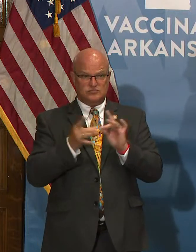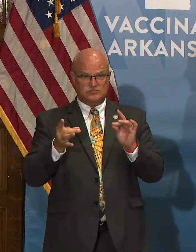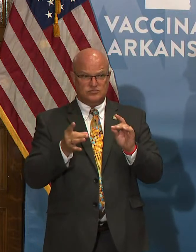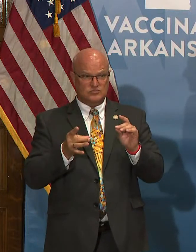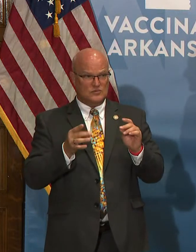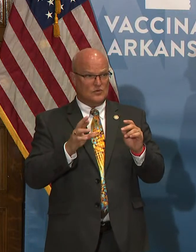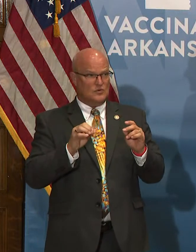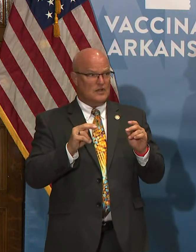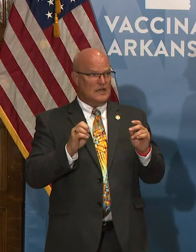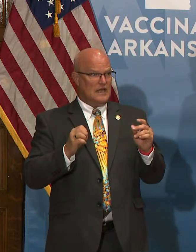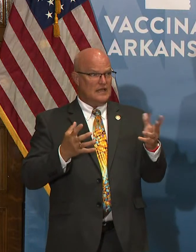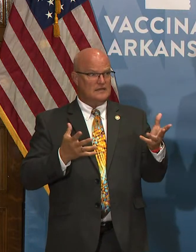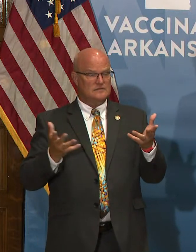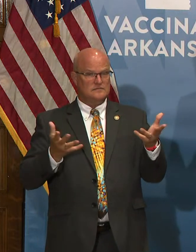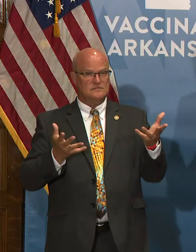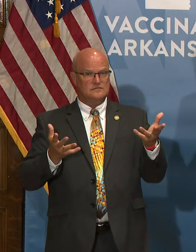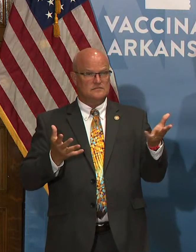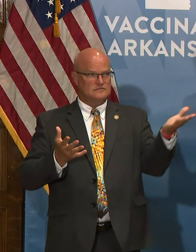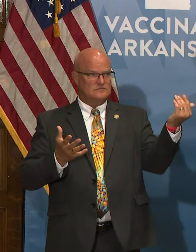Renee?